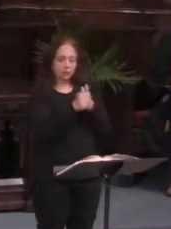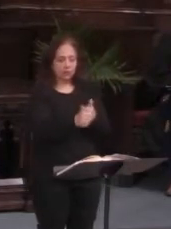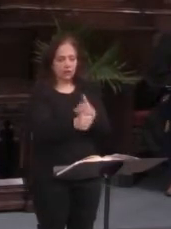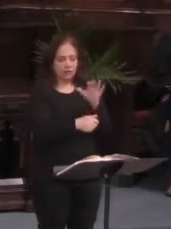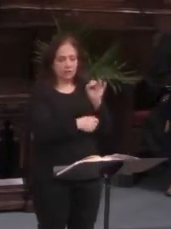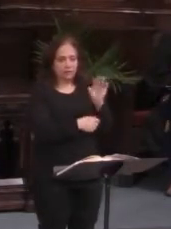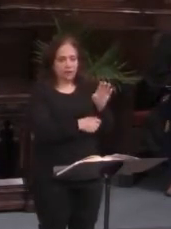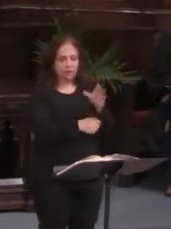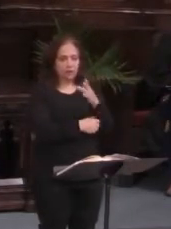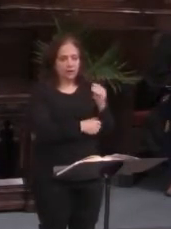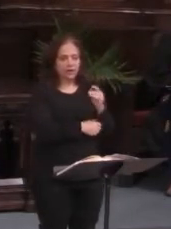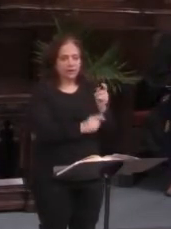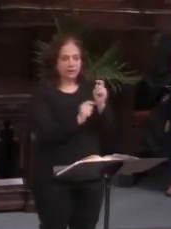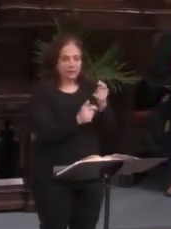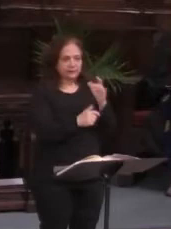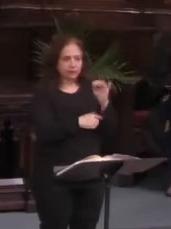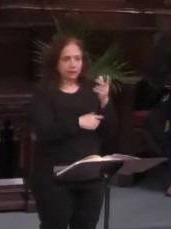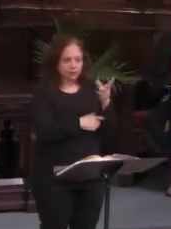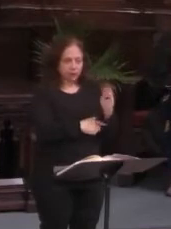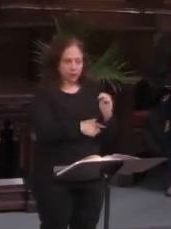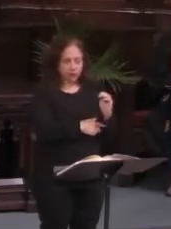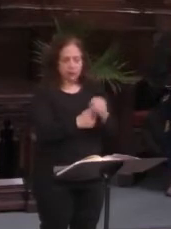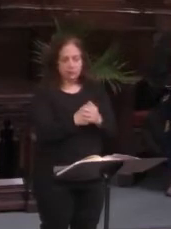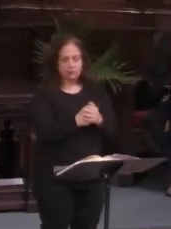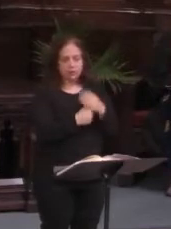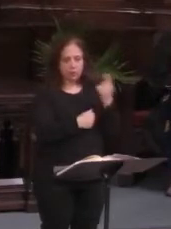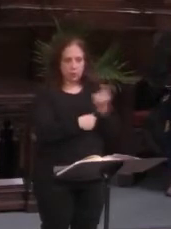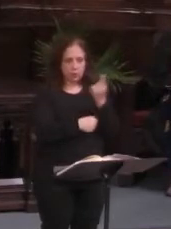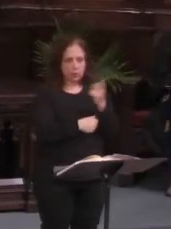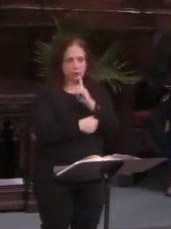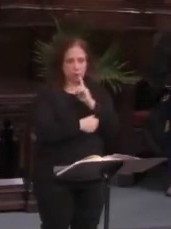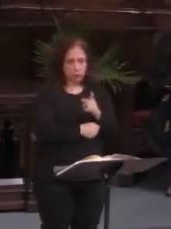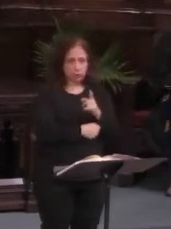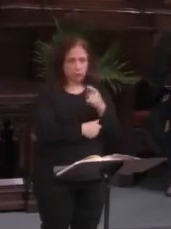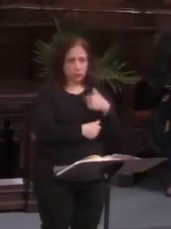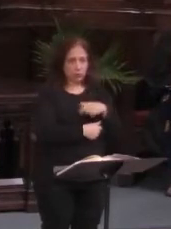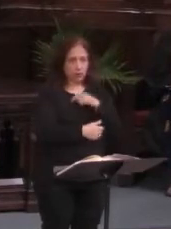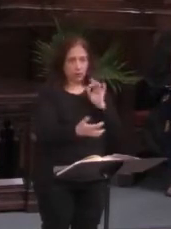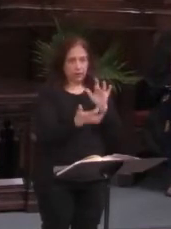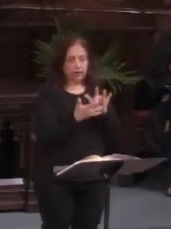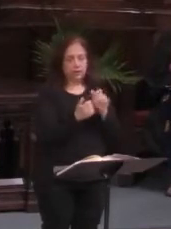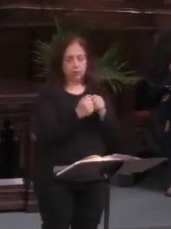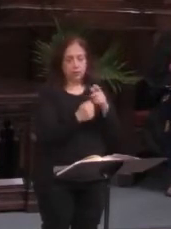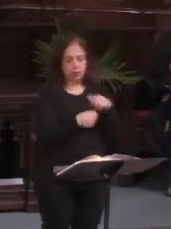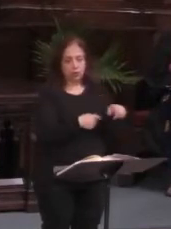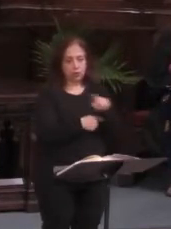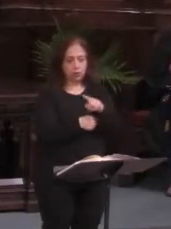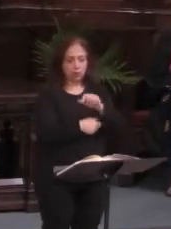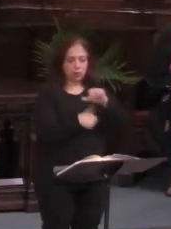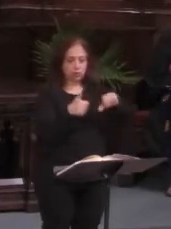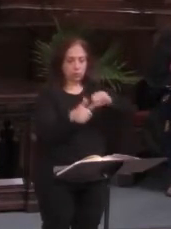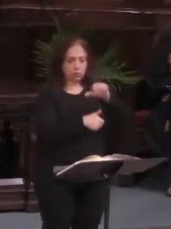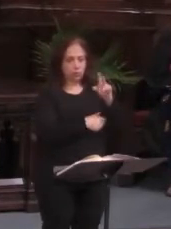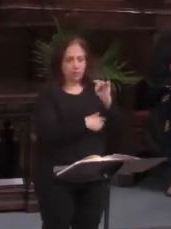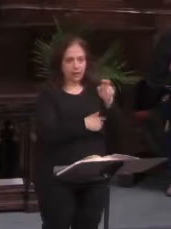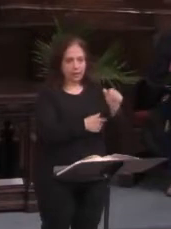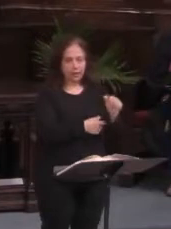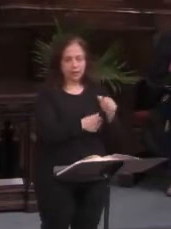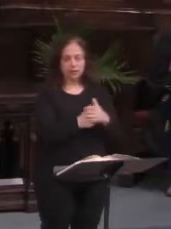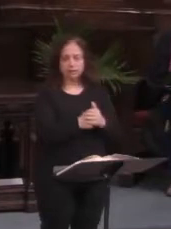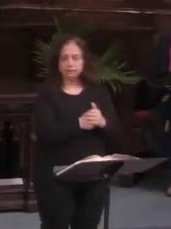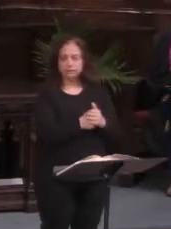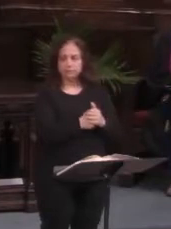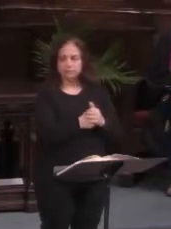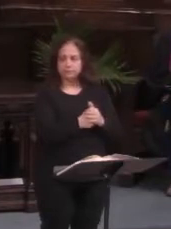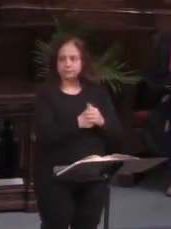Facebook and Instagram. We are always making sure that we are connected with you on those social media platforms as